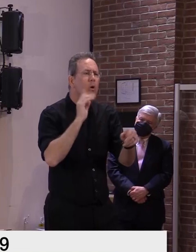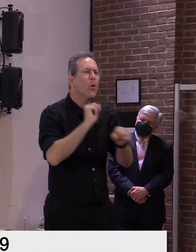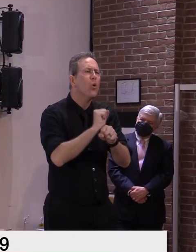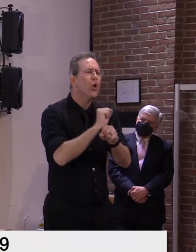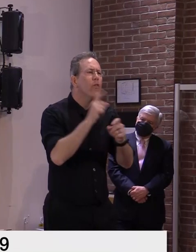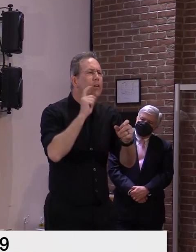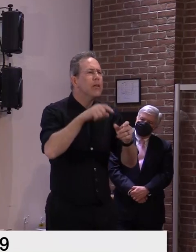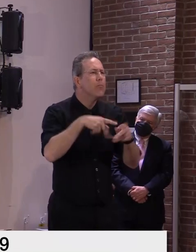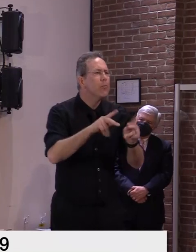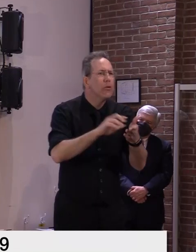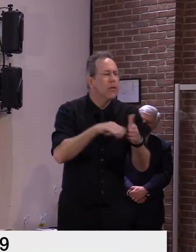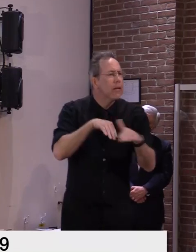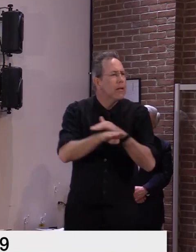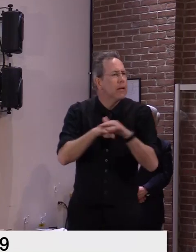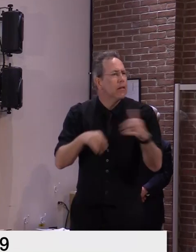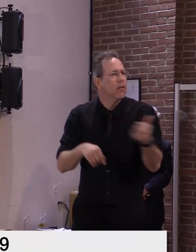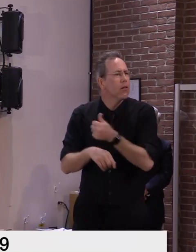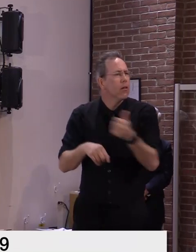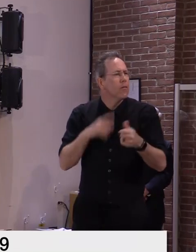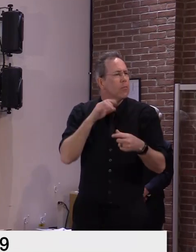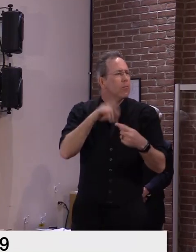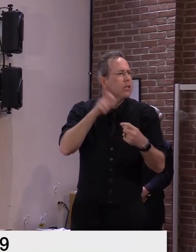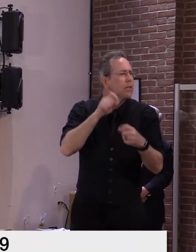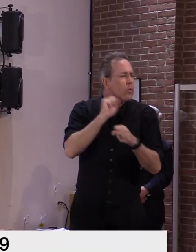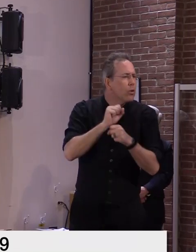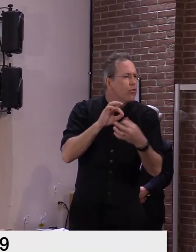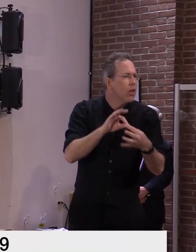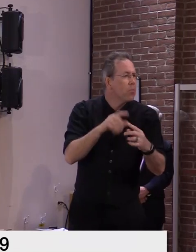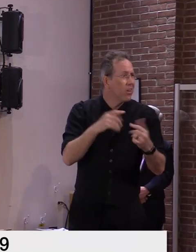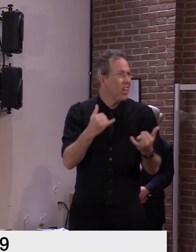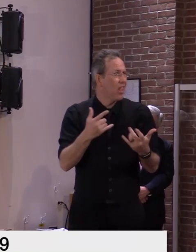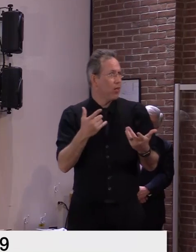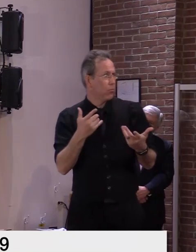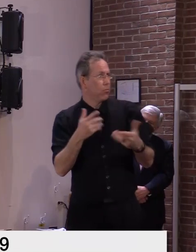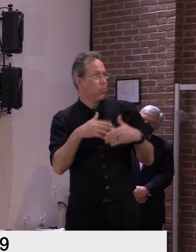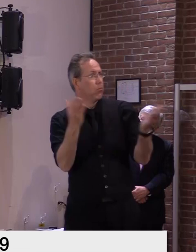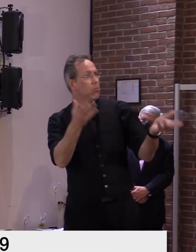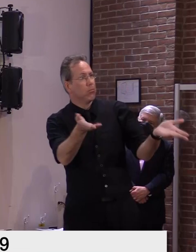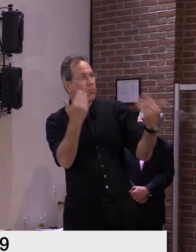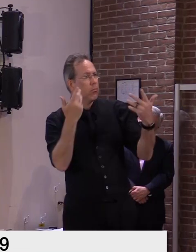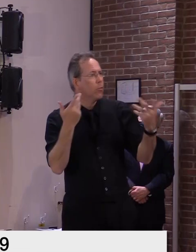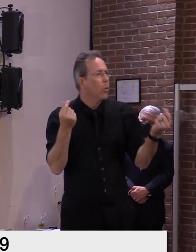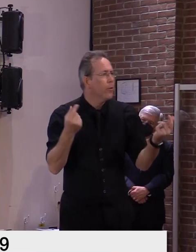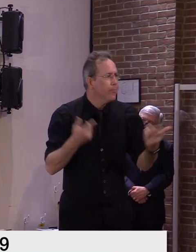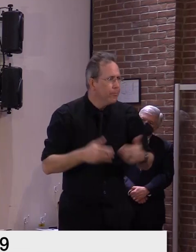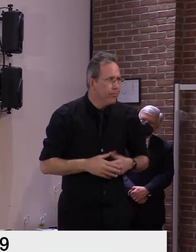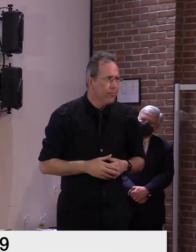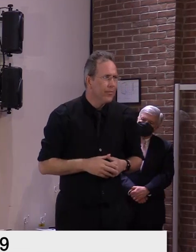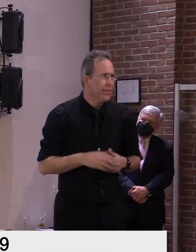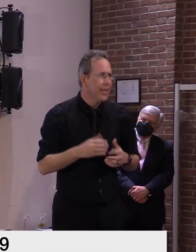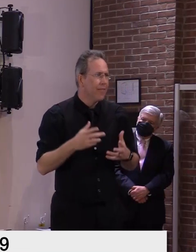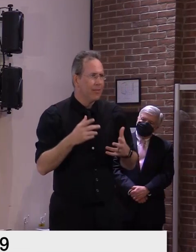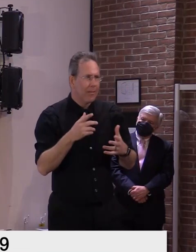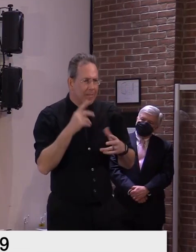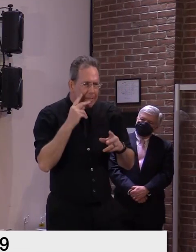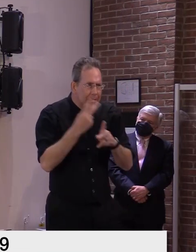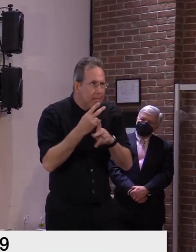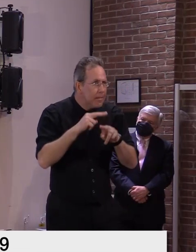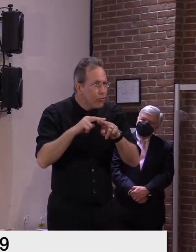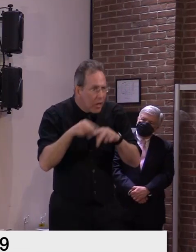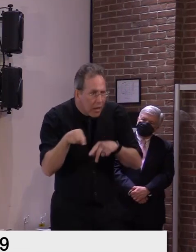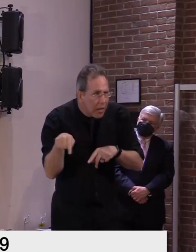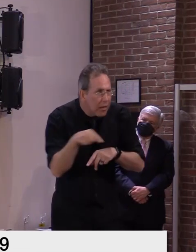that'll make a lot more sense, especially with all the infrastructure improvements that are being contemplated for rail with